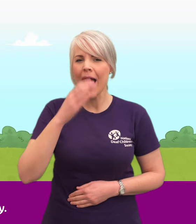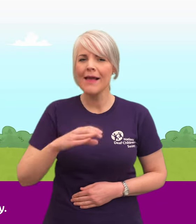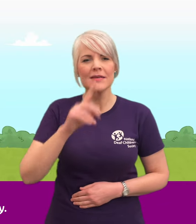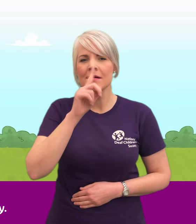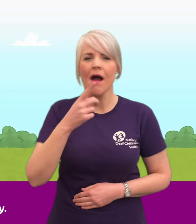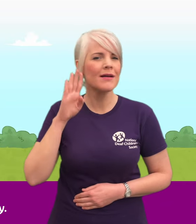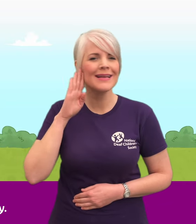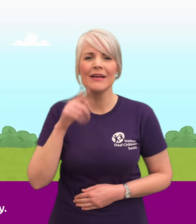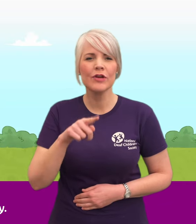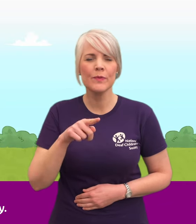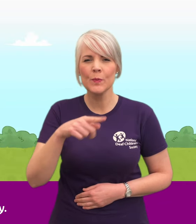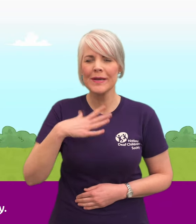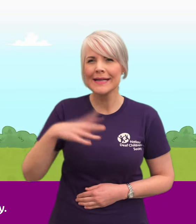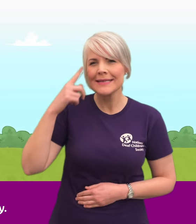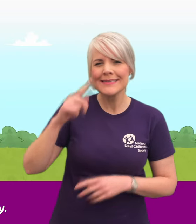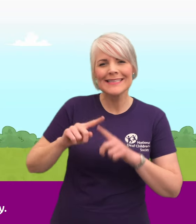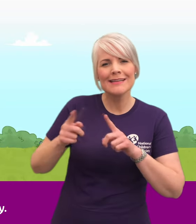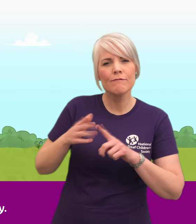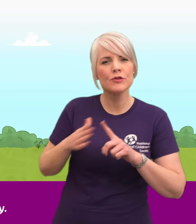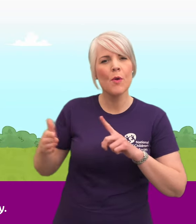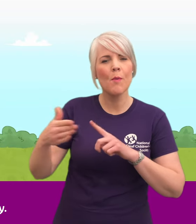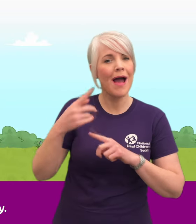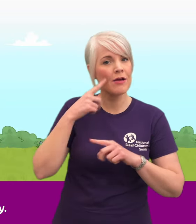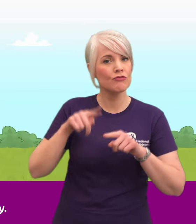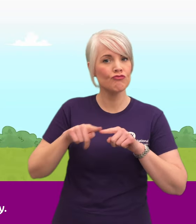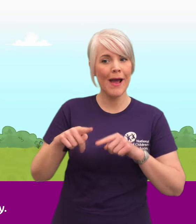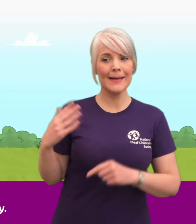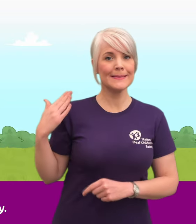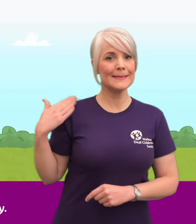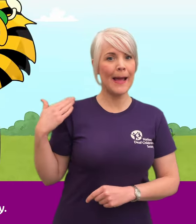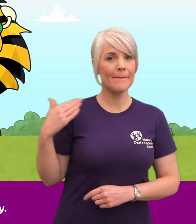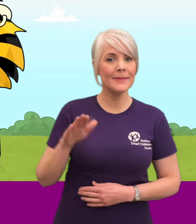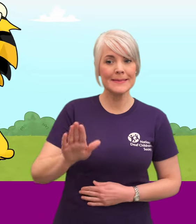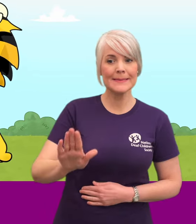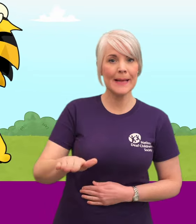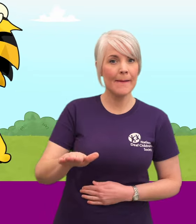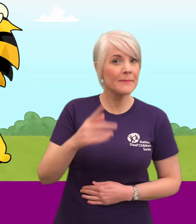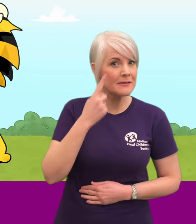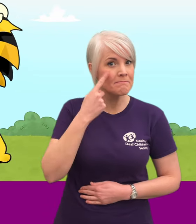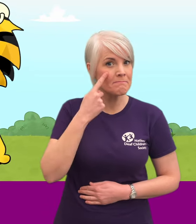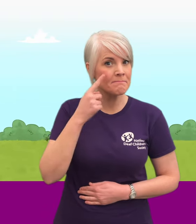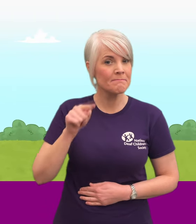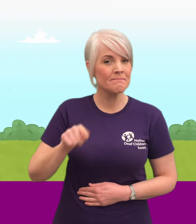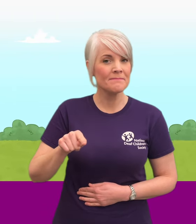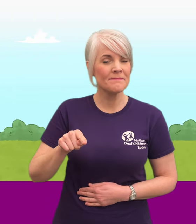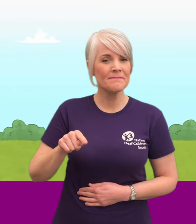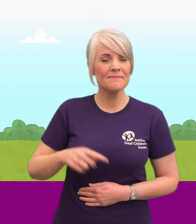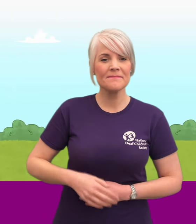Elephant can't hear you, you need to get her attention another way, try tapping her shoulder.